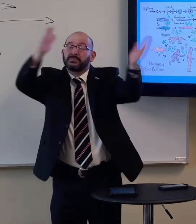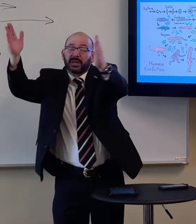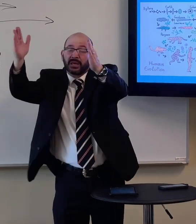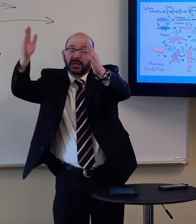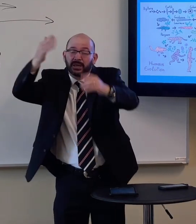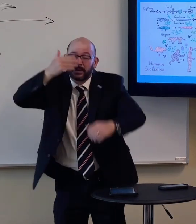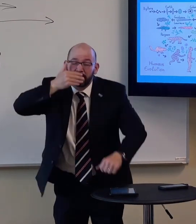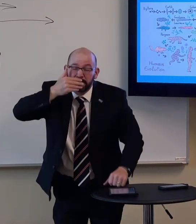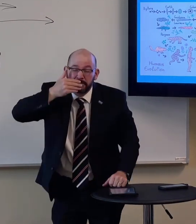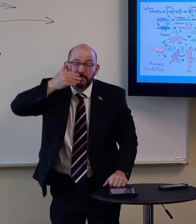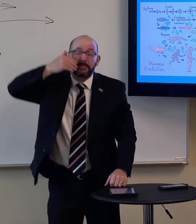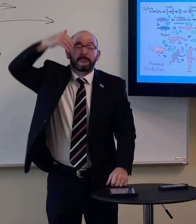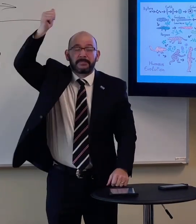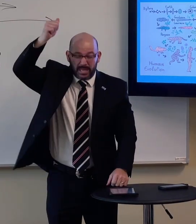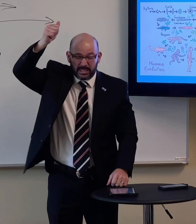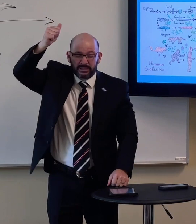your plan is best.